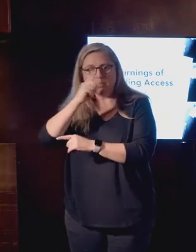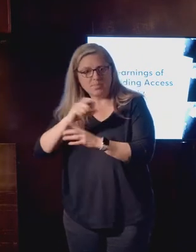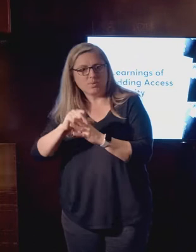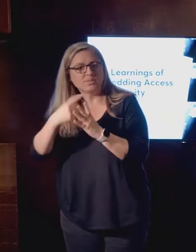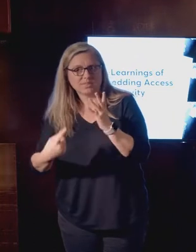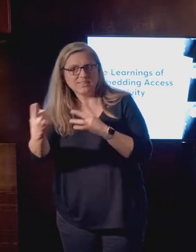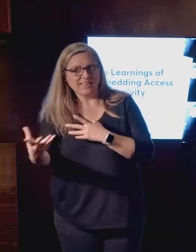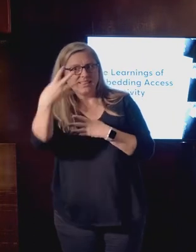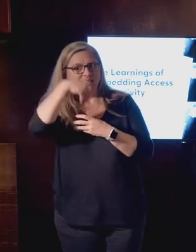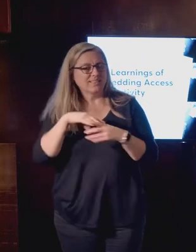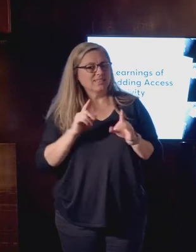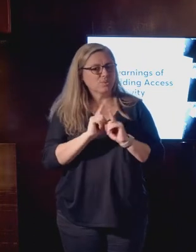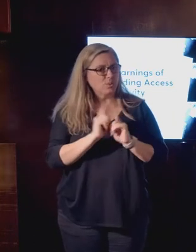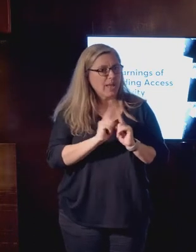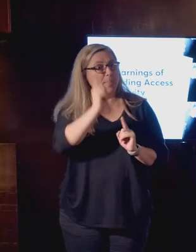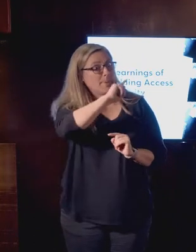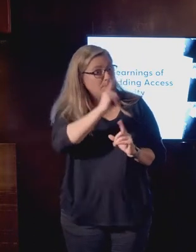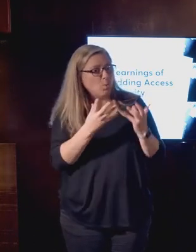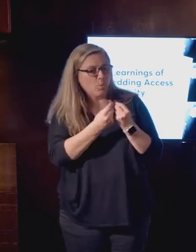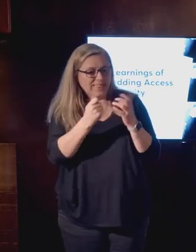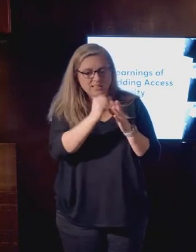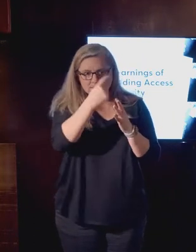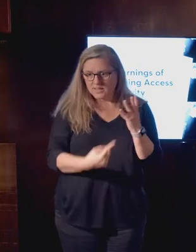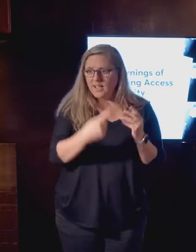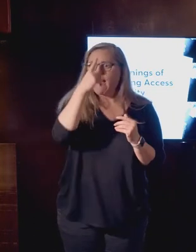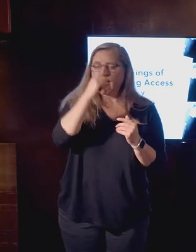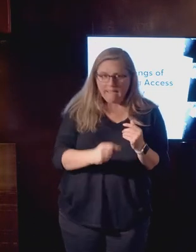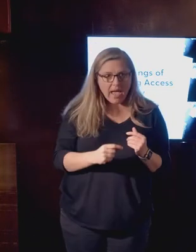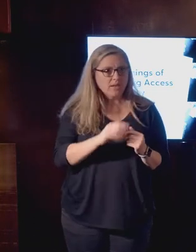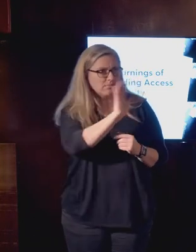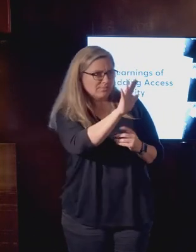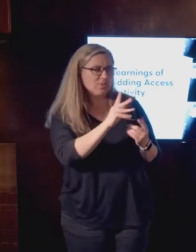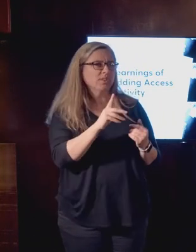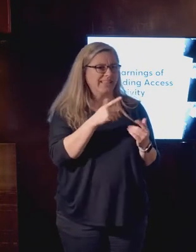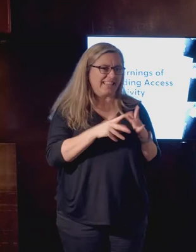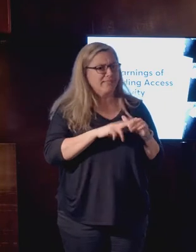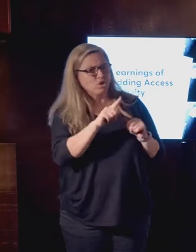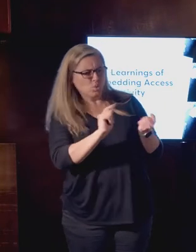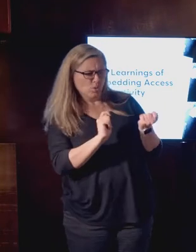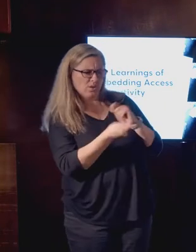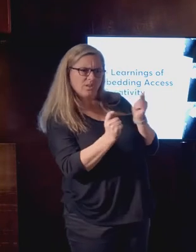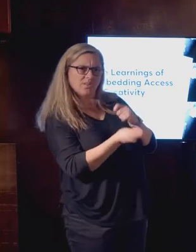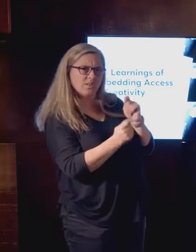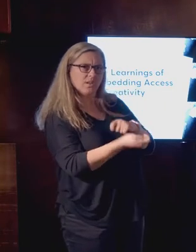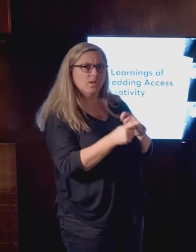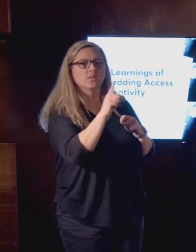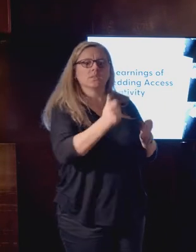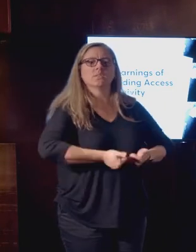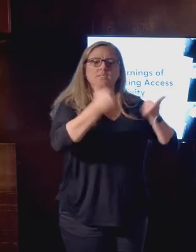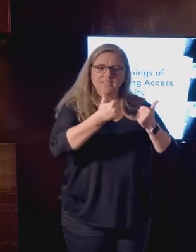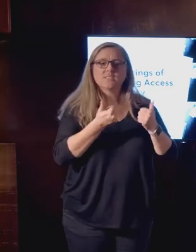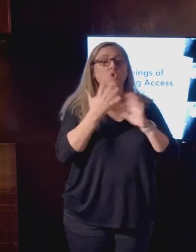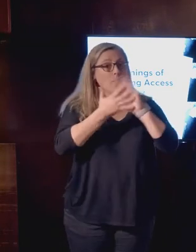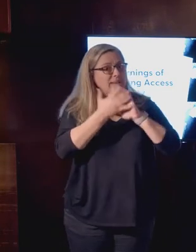disability participating, and that people with disability can have input into adjustments or adaptations for them. So nothing about us without